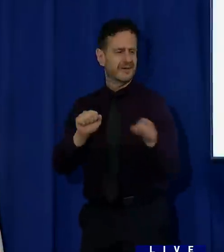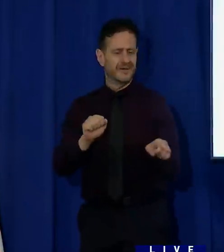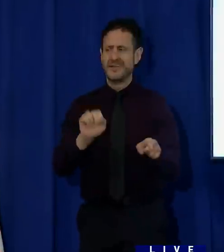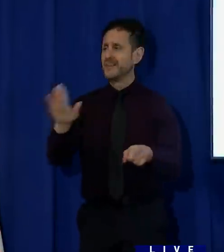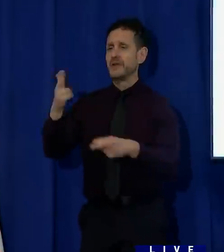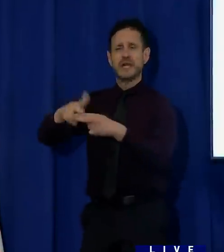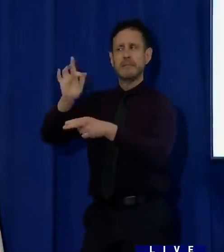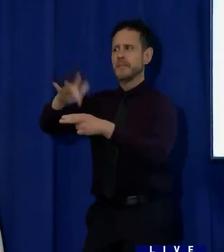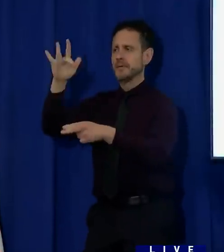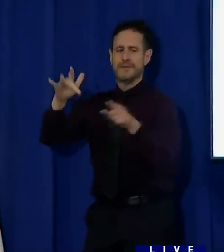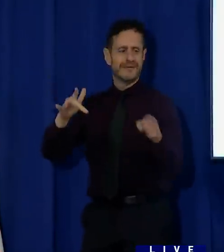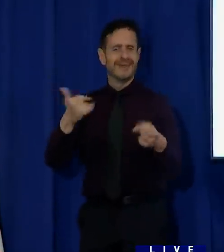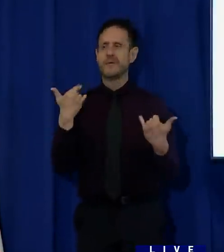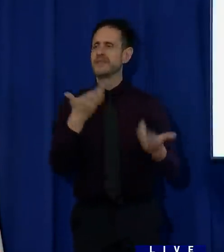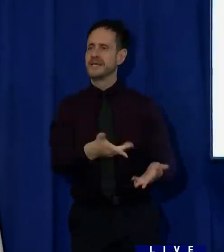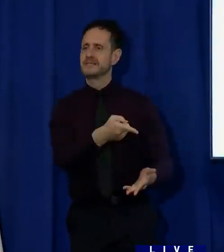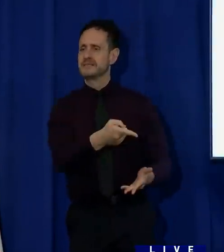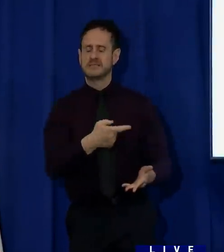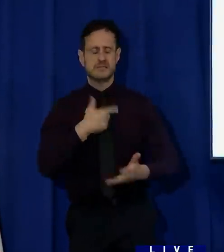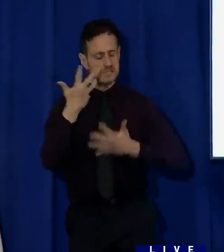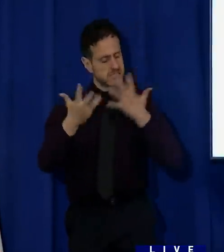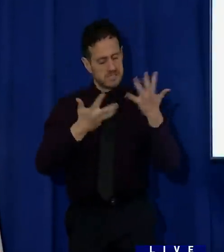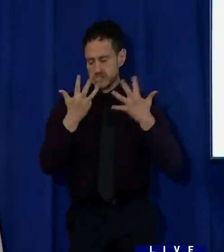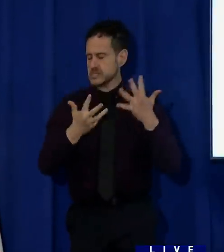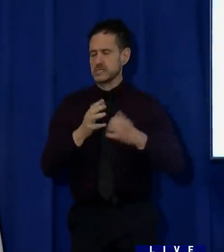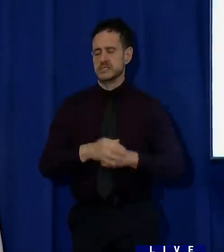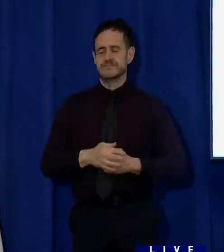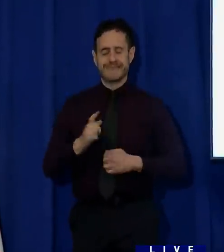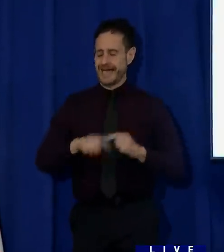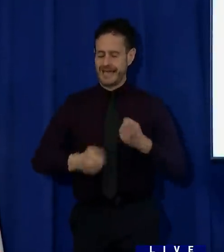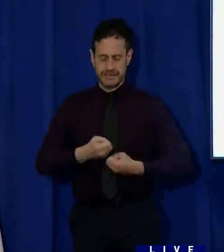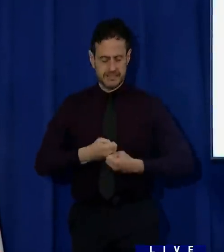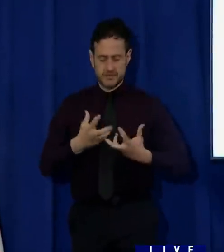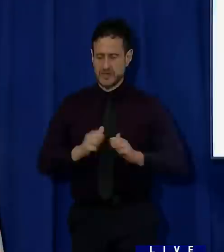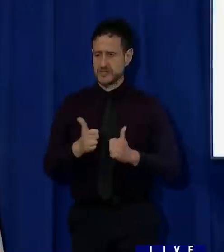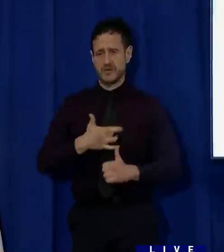disgusted, doesn't really express, it can't begin to express how I feel.